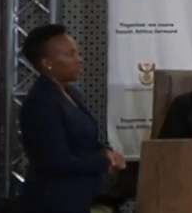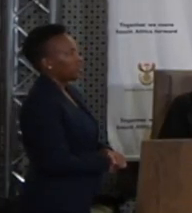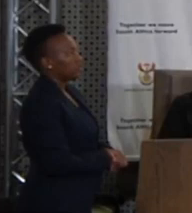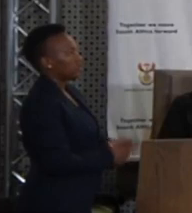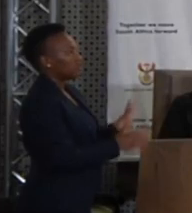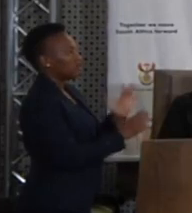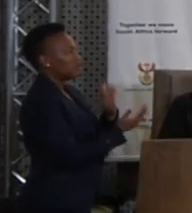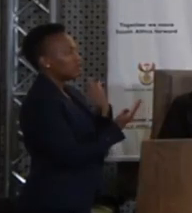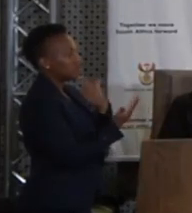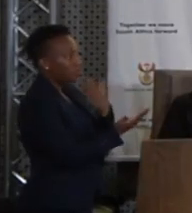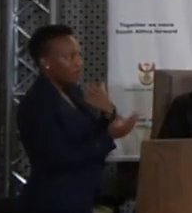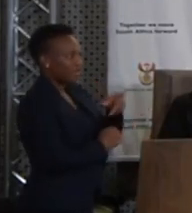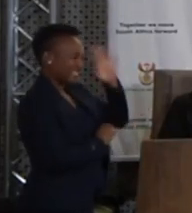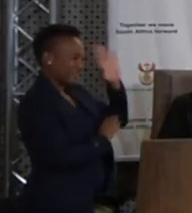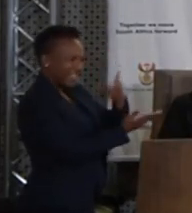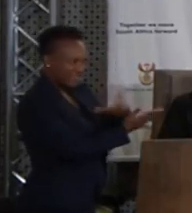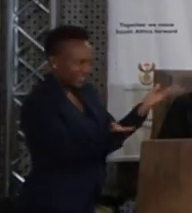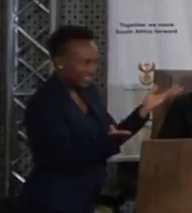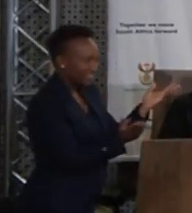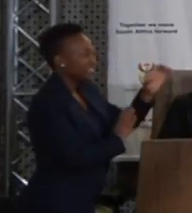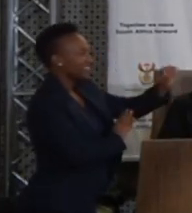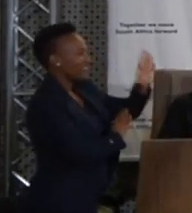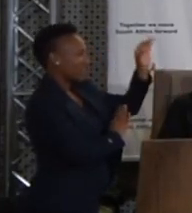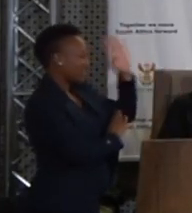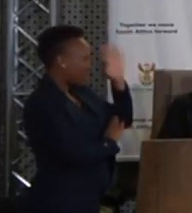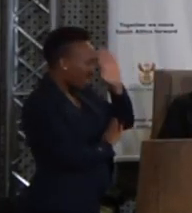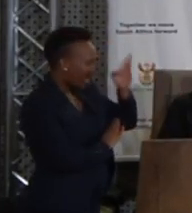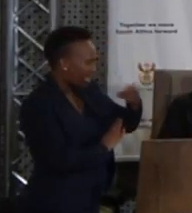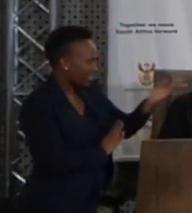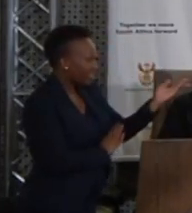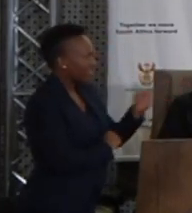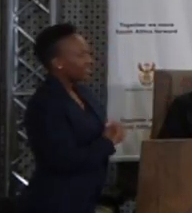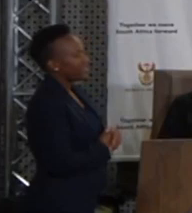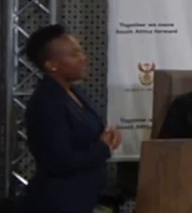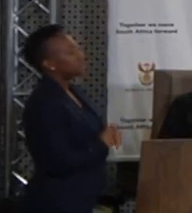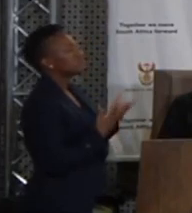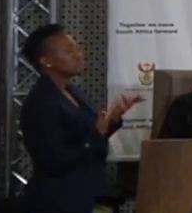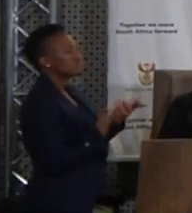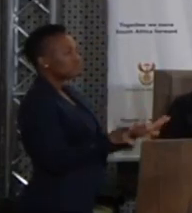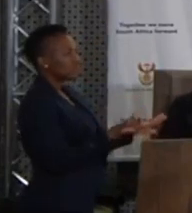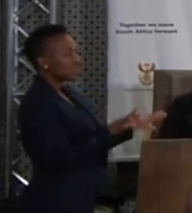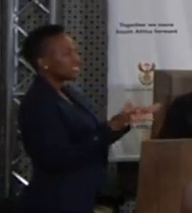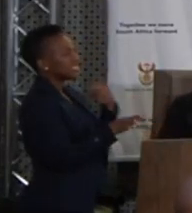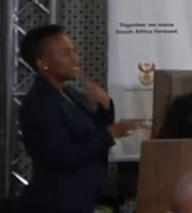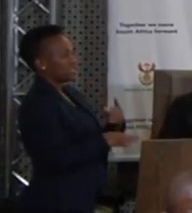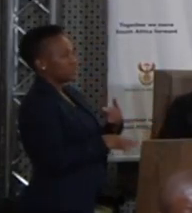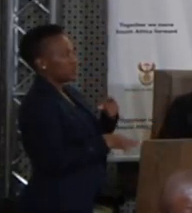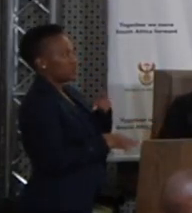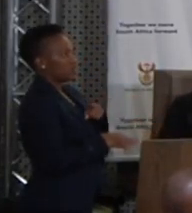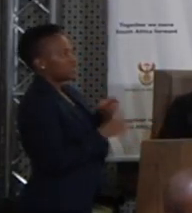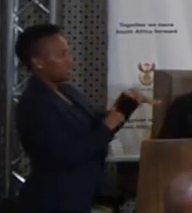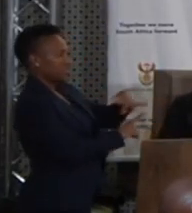ngiyabonga sanibonani nonke eSouth Africa njengoba sasishilo ukuthi njengoba